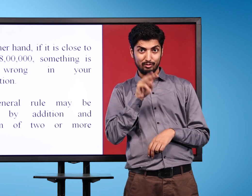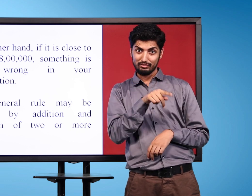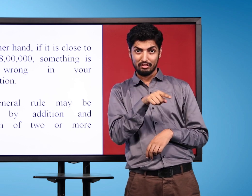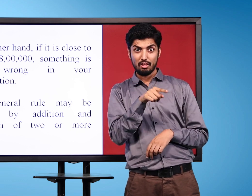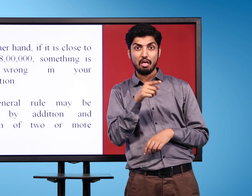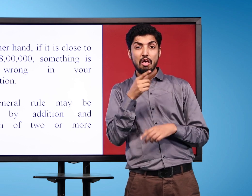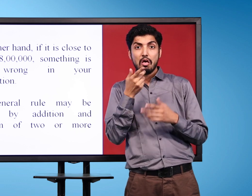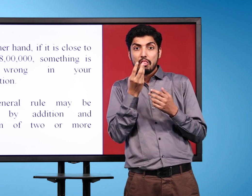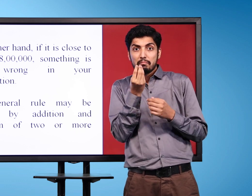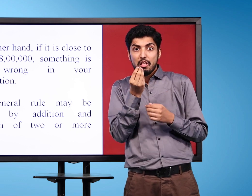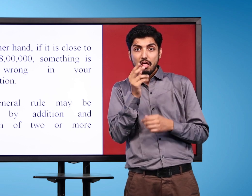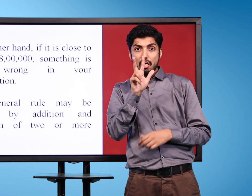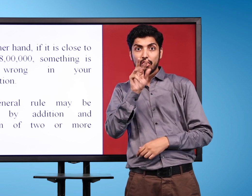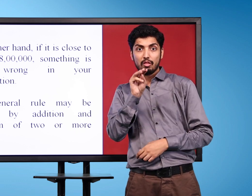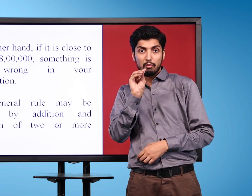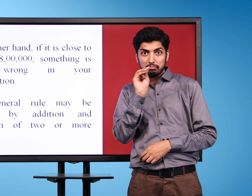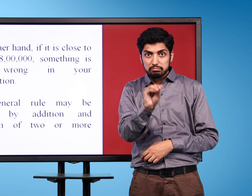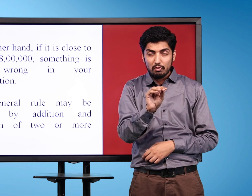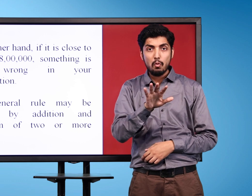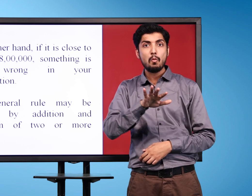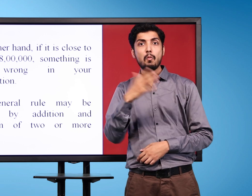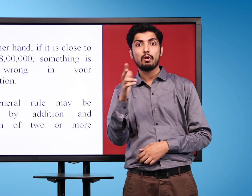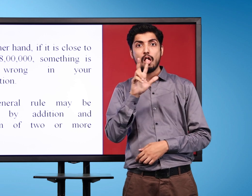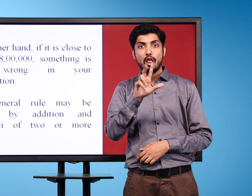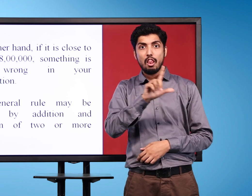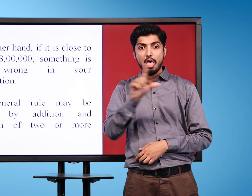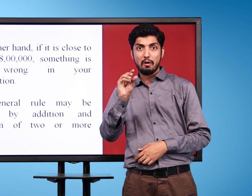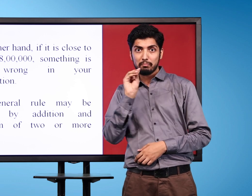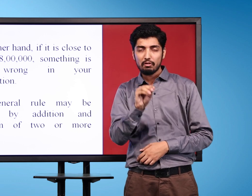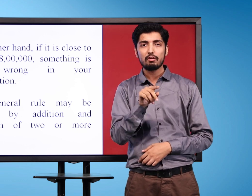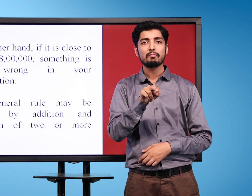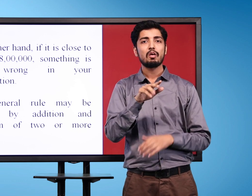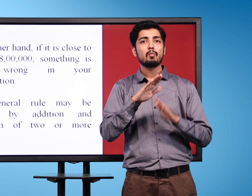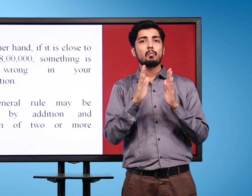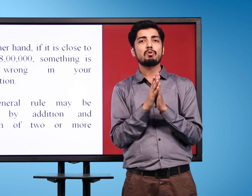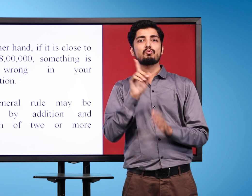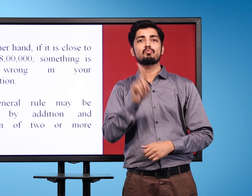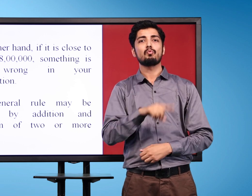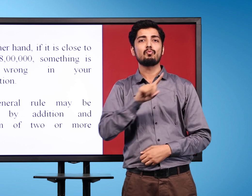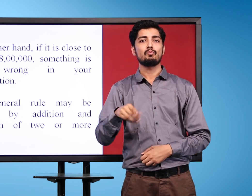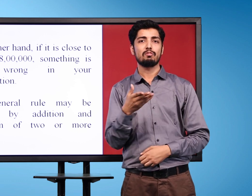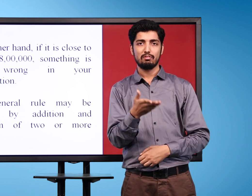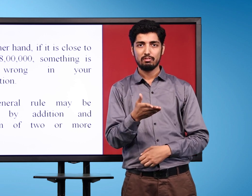or 8 lakh, something is surely wrong in your multiplication.